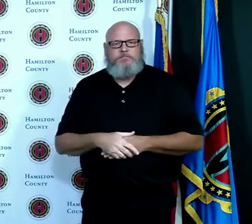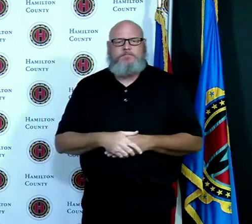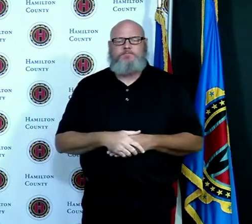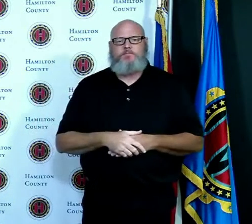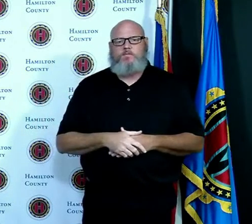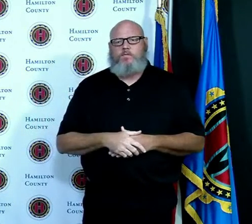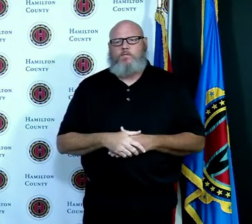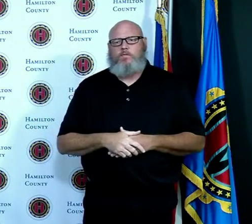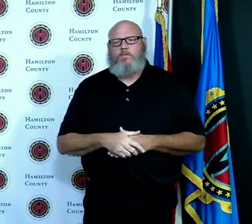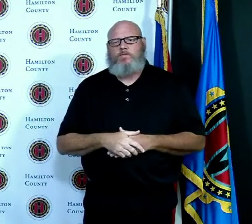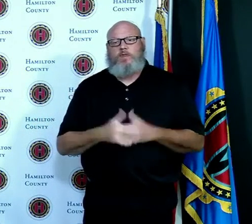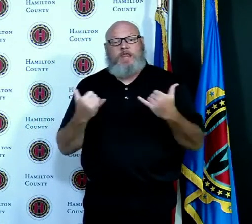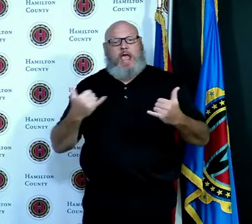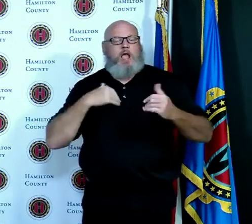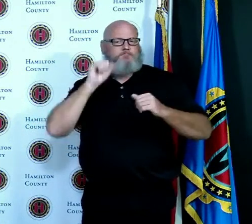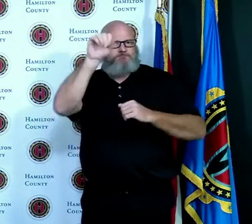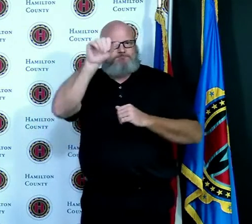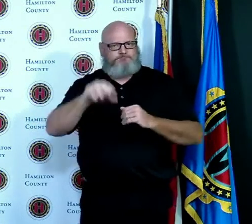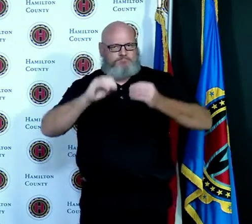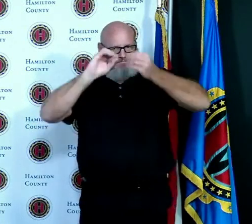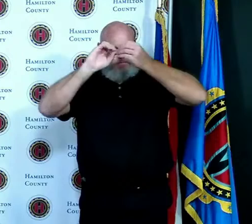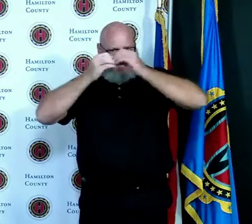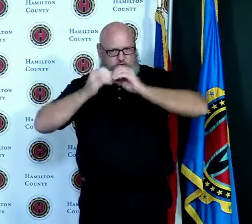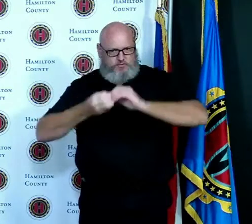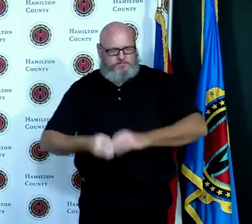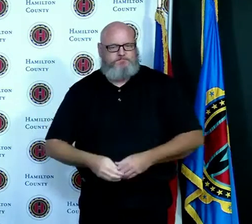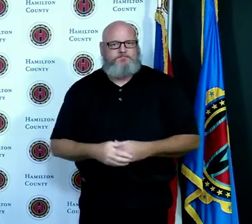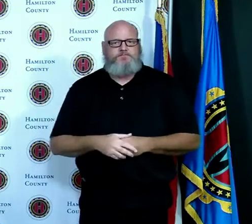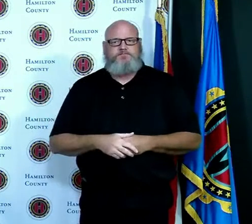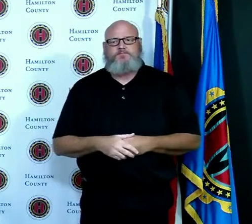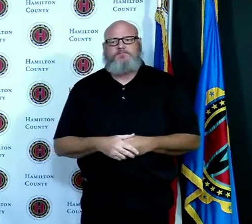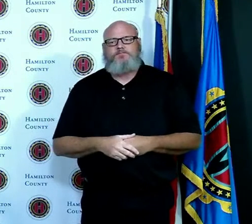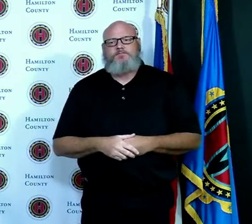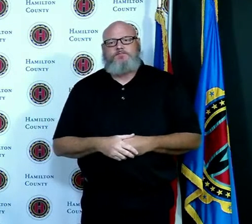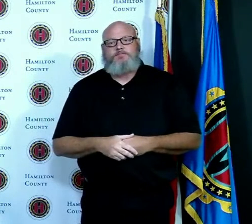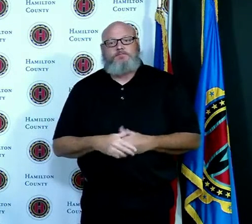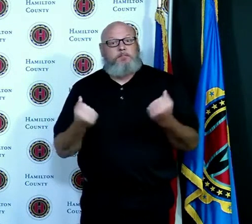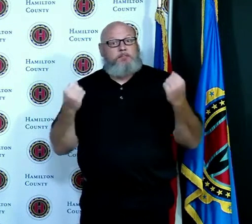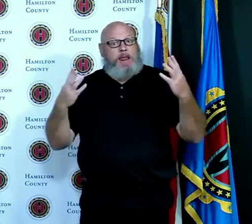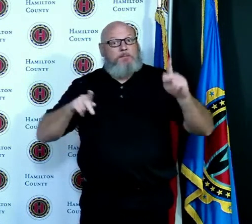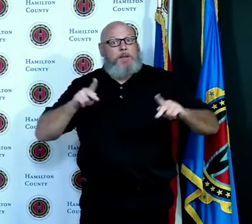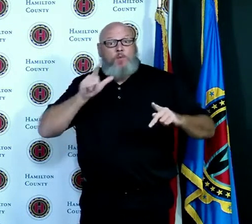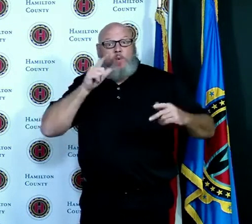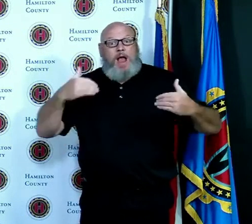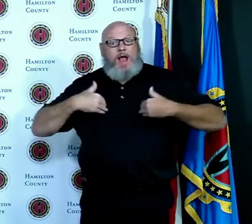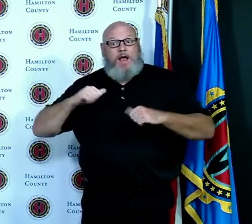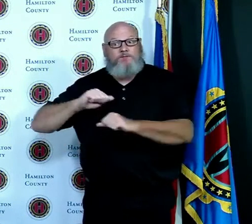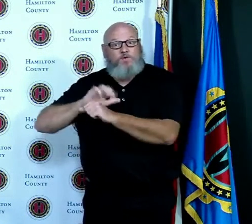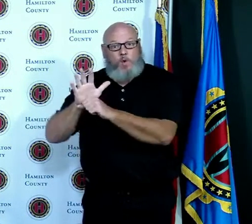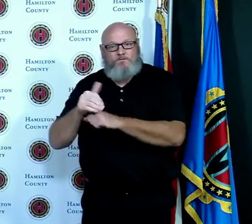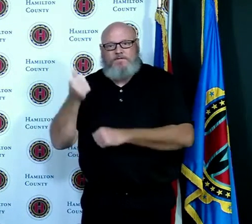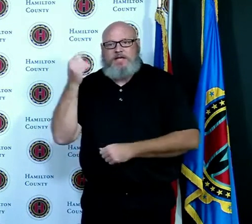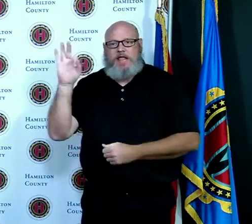numbers today are the positive cases in Hamilton County stand at